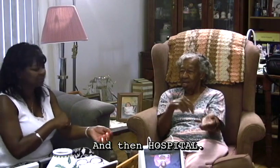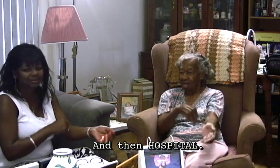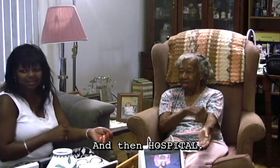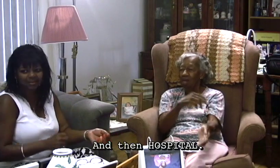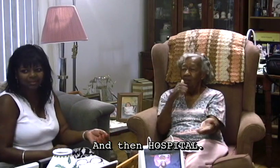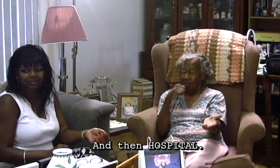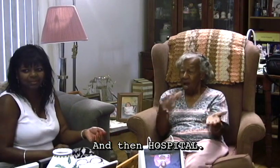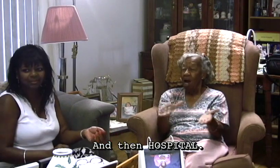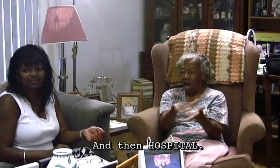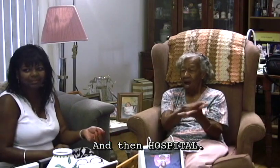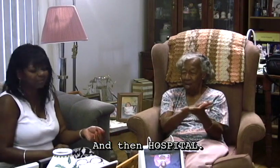then hospital.